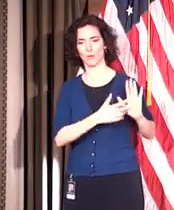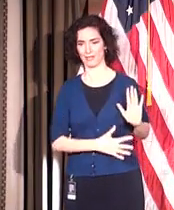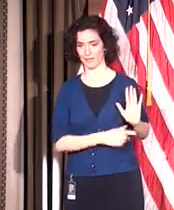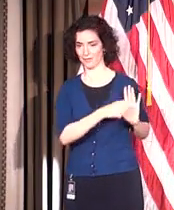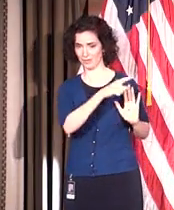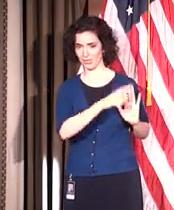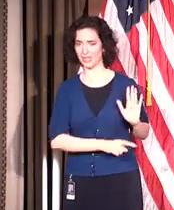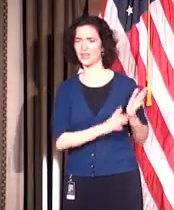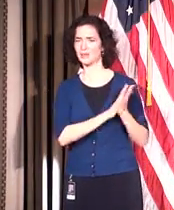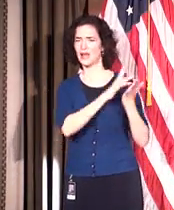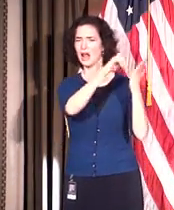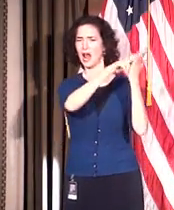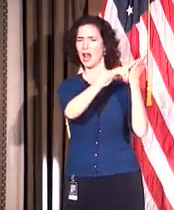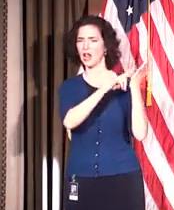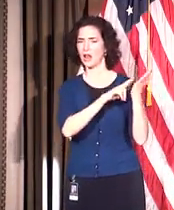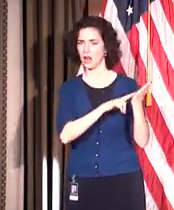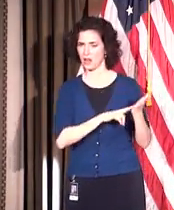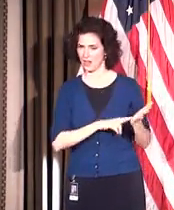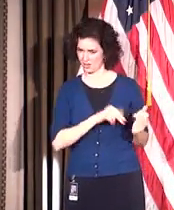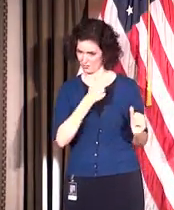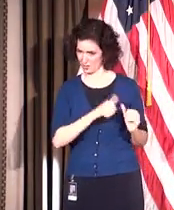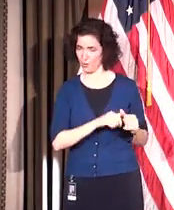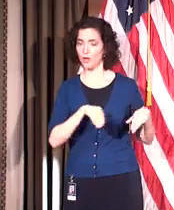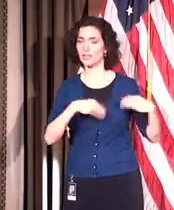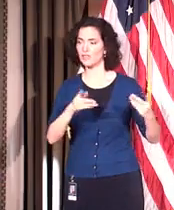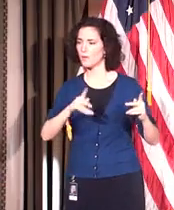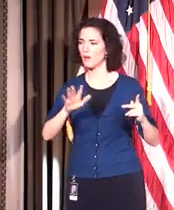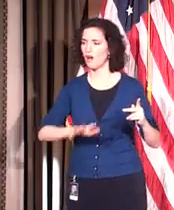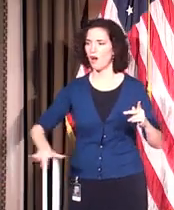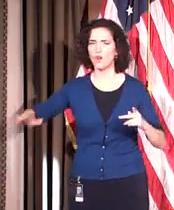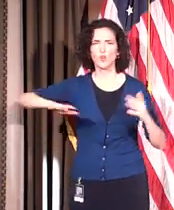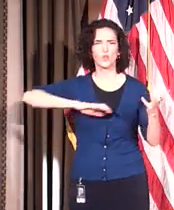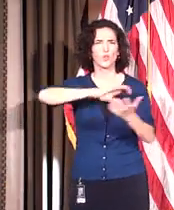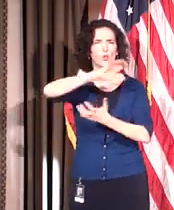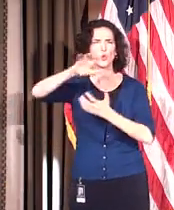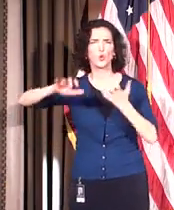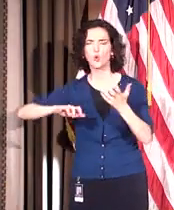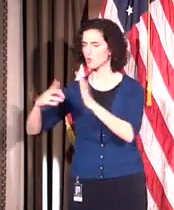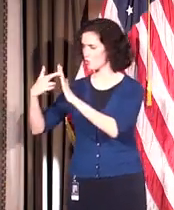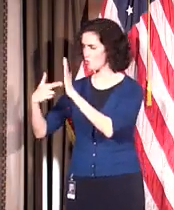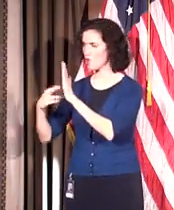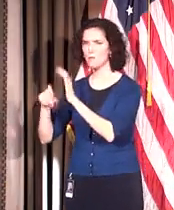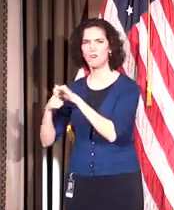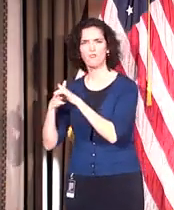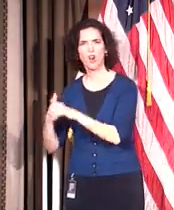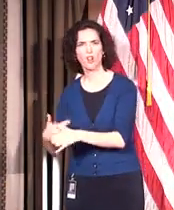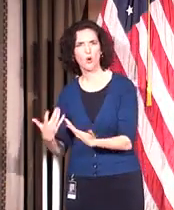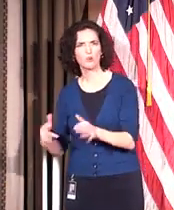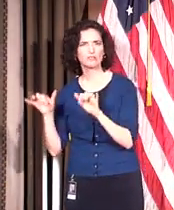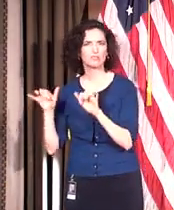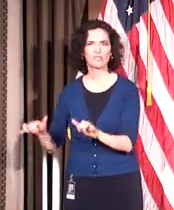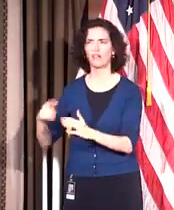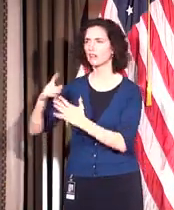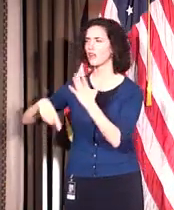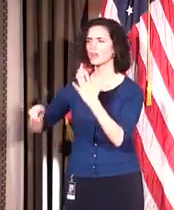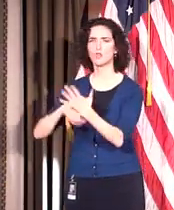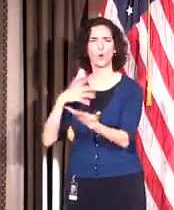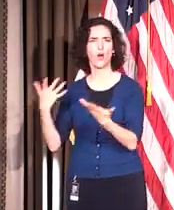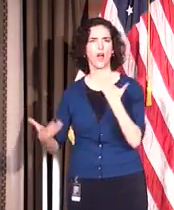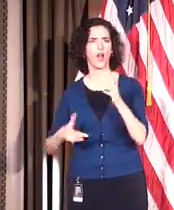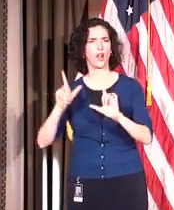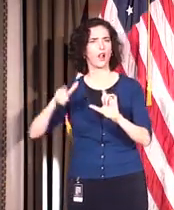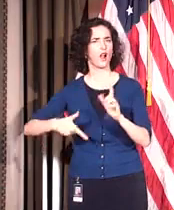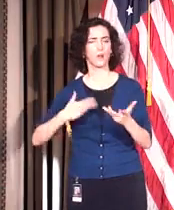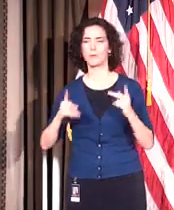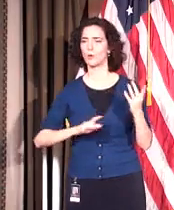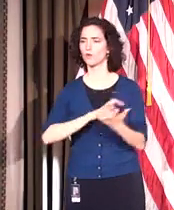signed the petition that they signed and caused confusion as to whether the mitigation measures remained in place, and that